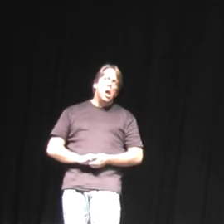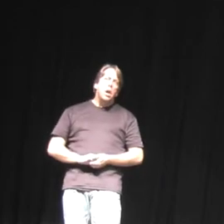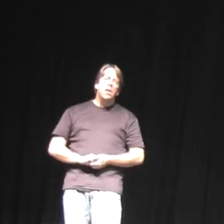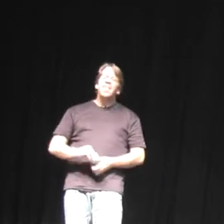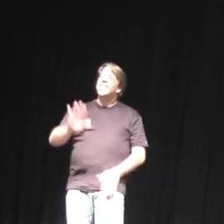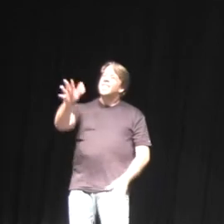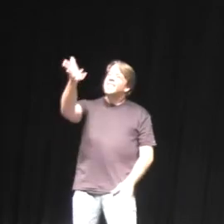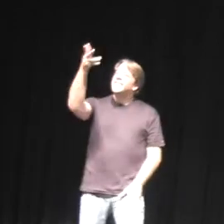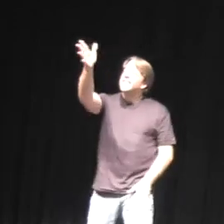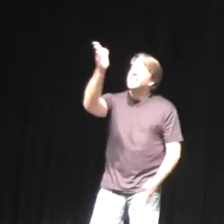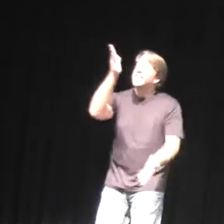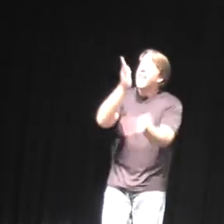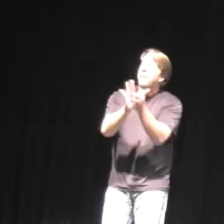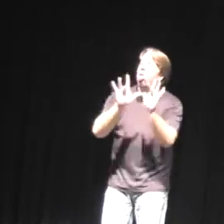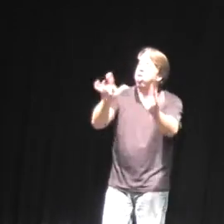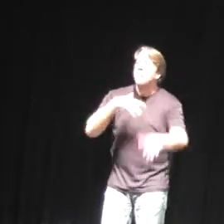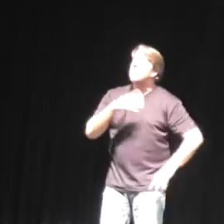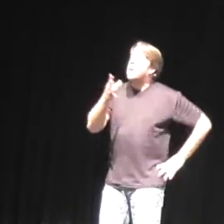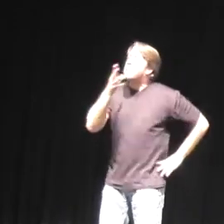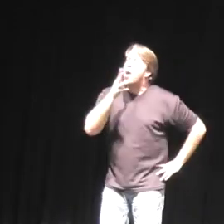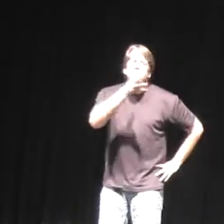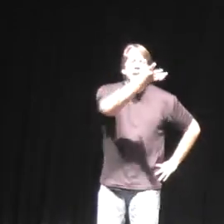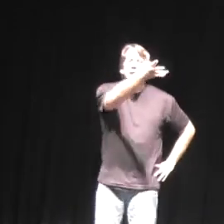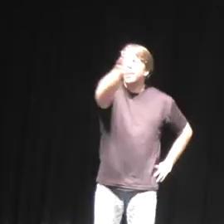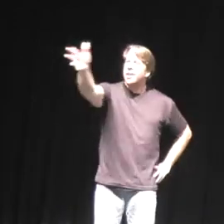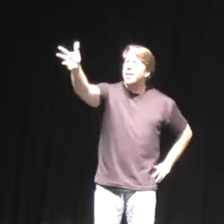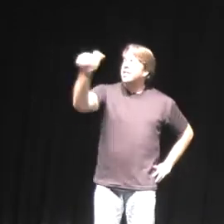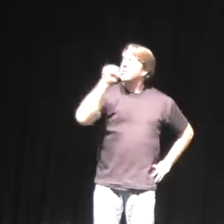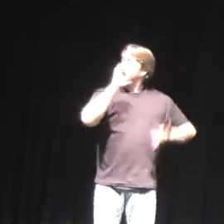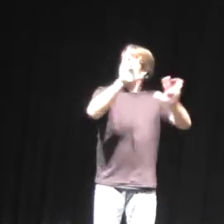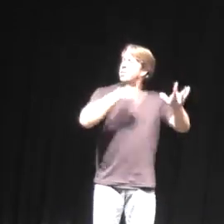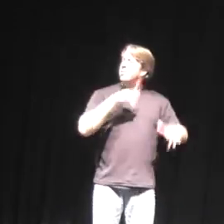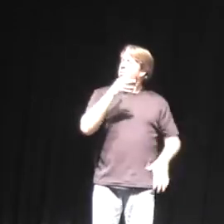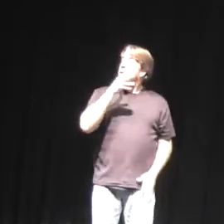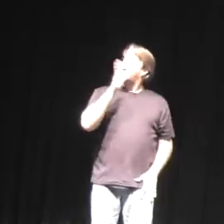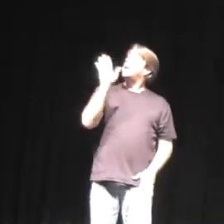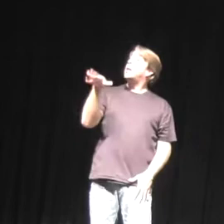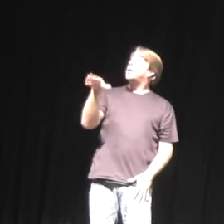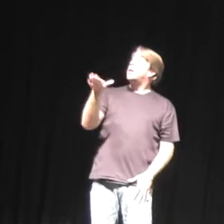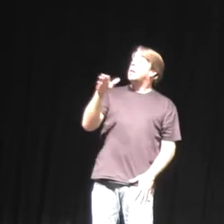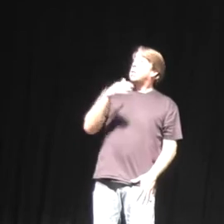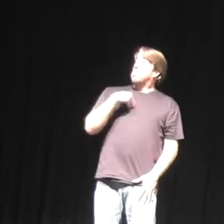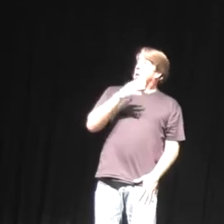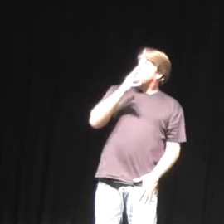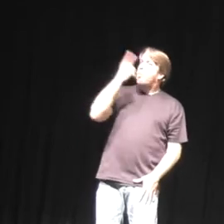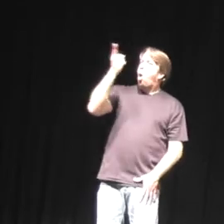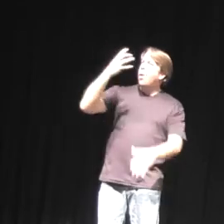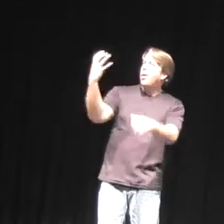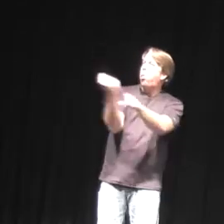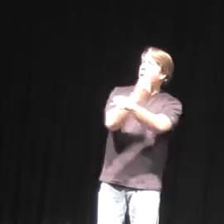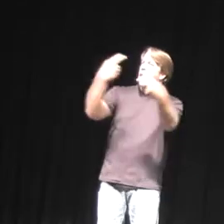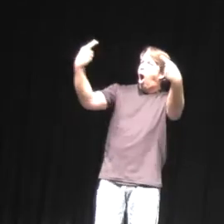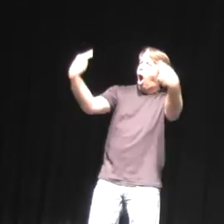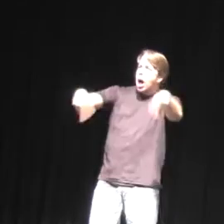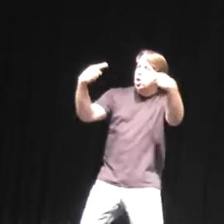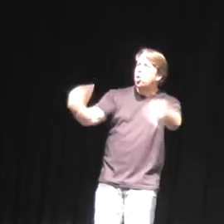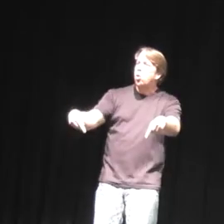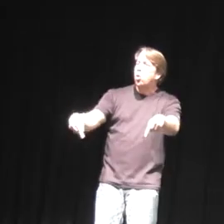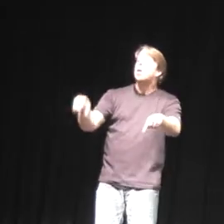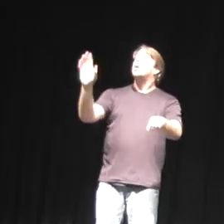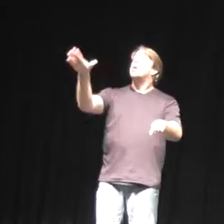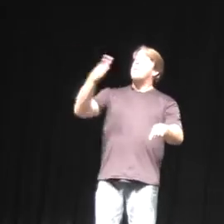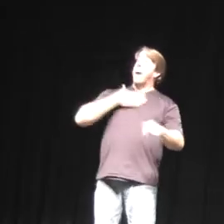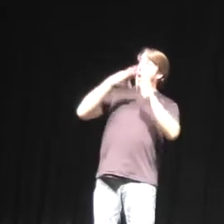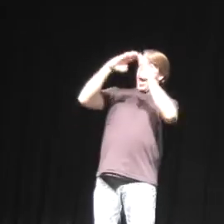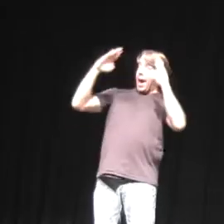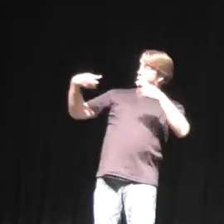Do not feel bad for my mother. Do not feel bad for her. The woman won every single argument we ever got into. Okay,